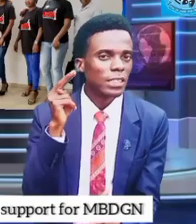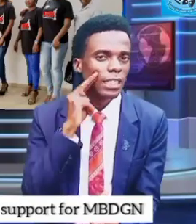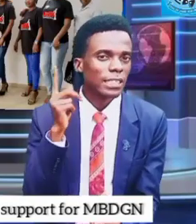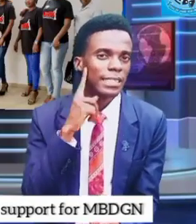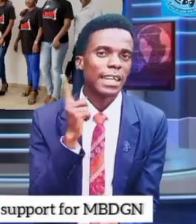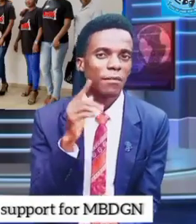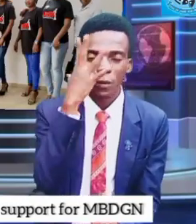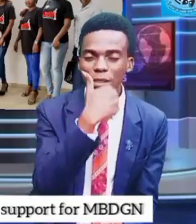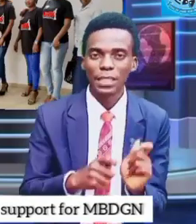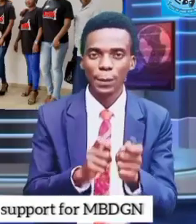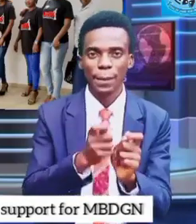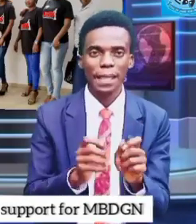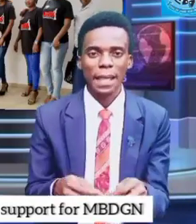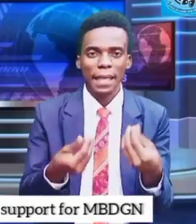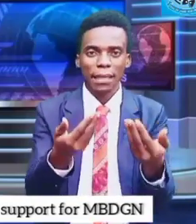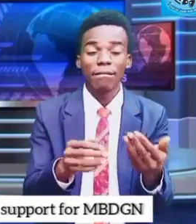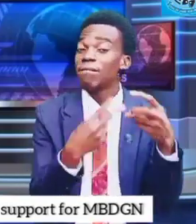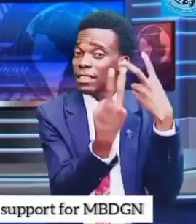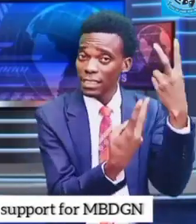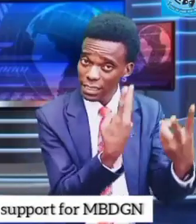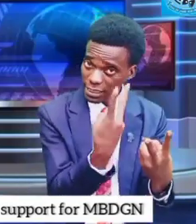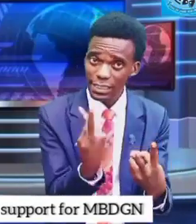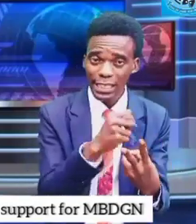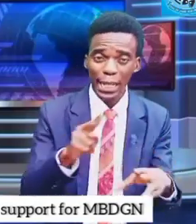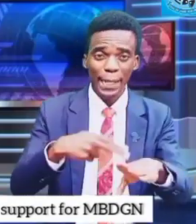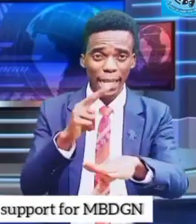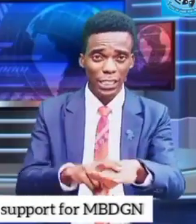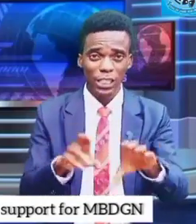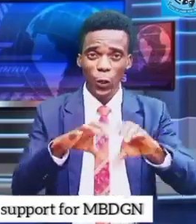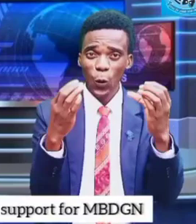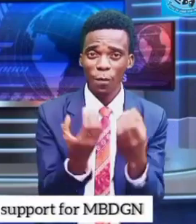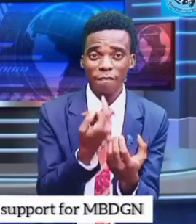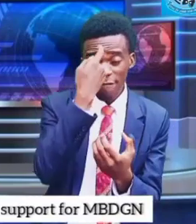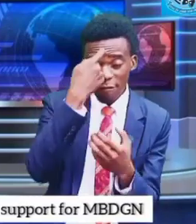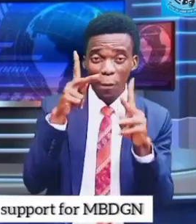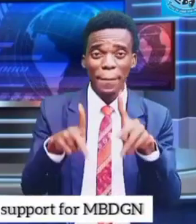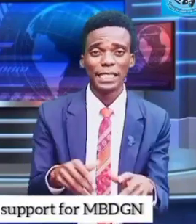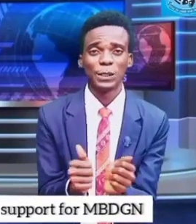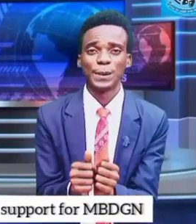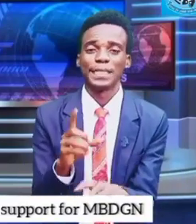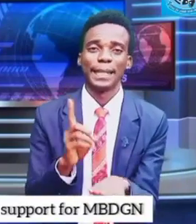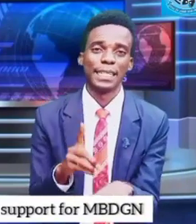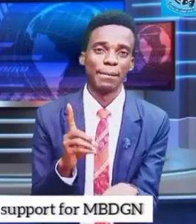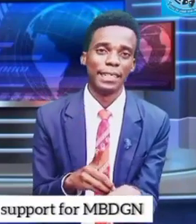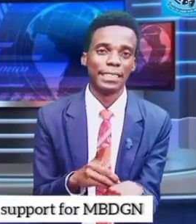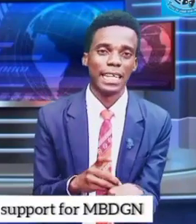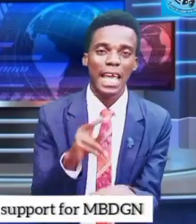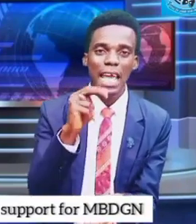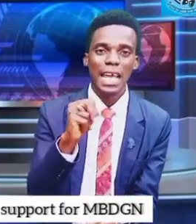Contest paid an advocacy visit to the National Commission for for Persons with Disability